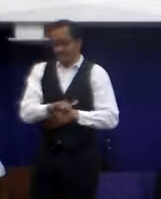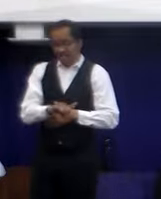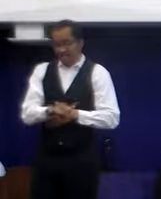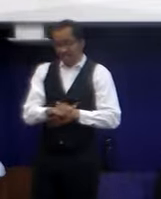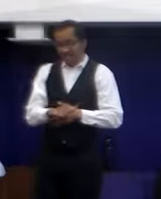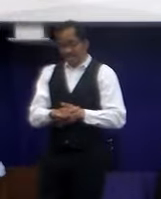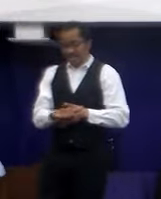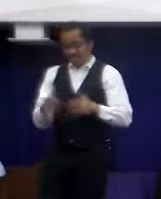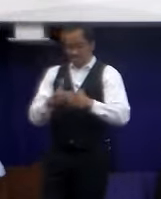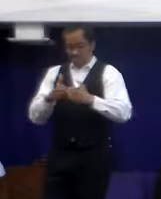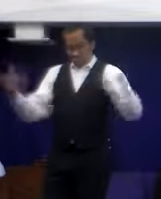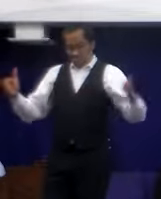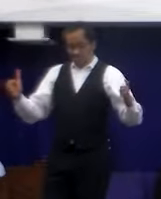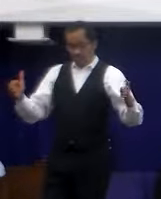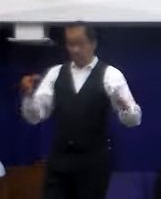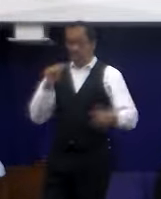they departed too soon.